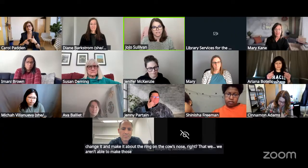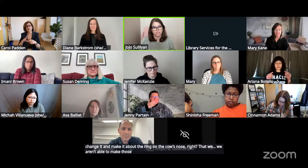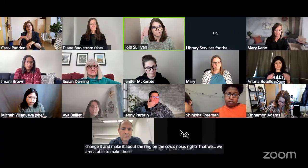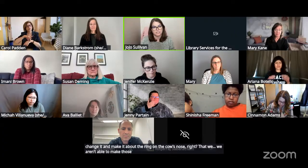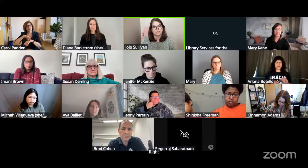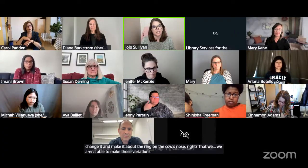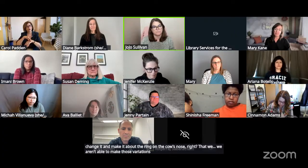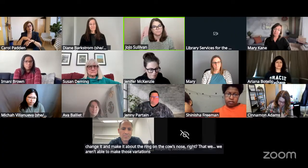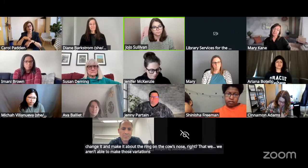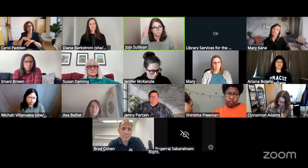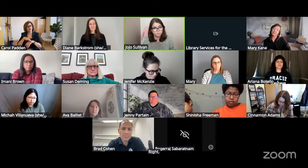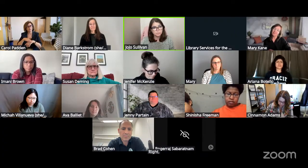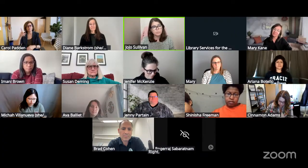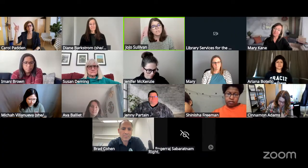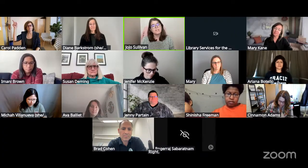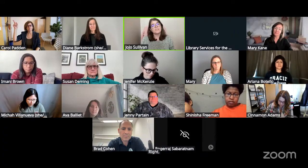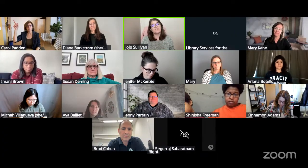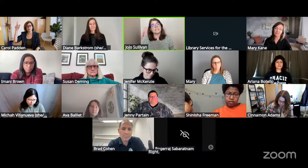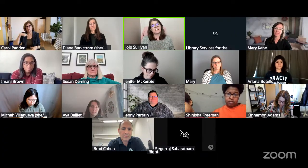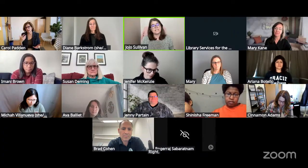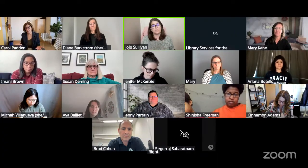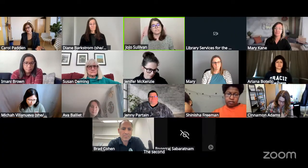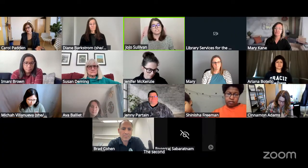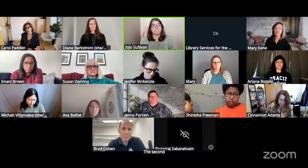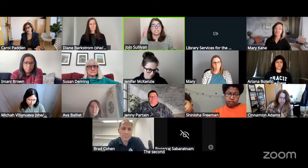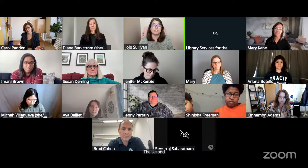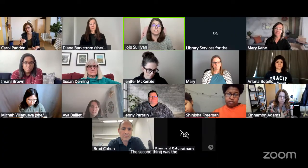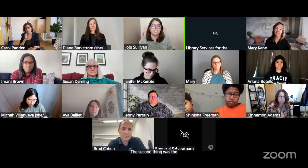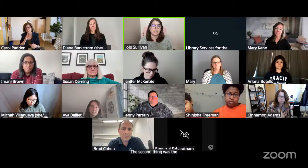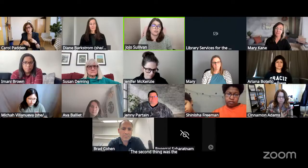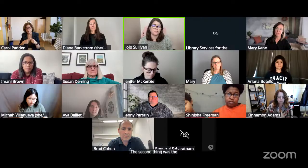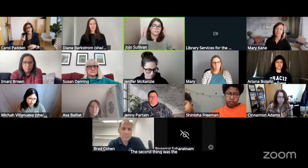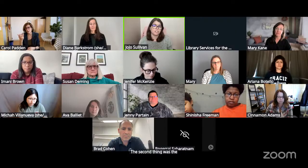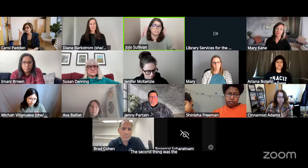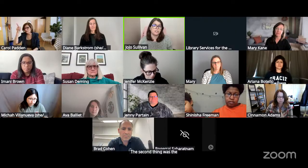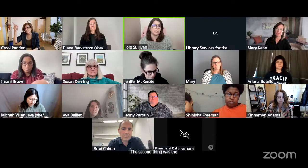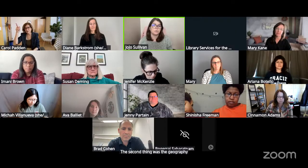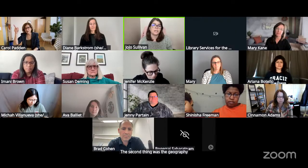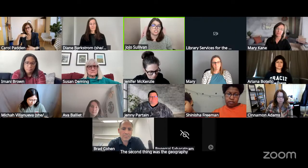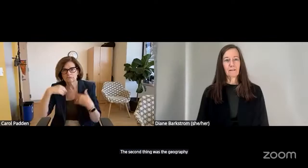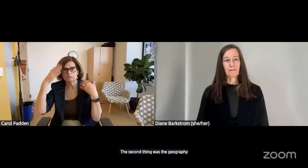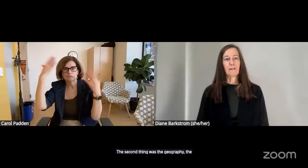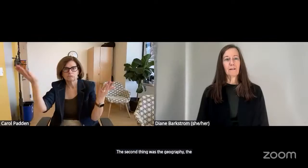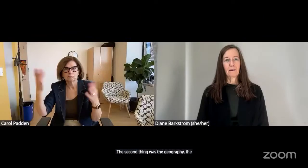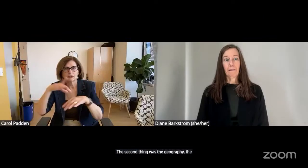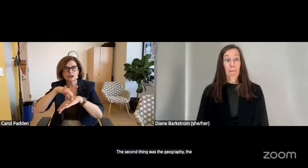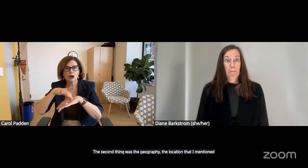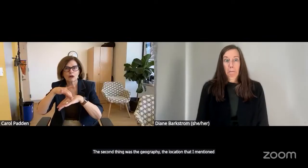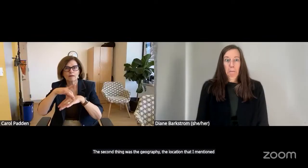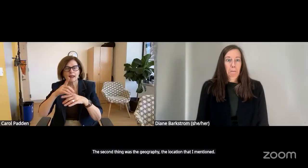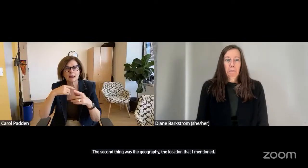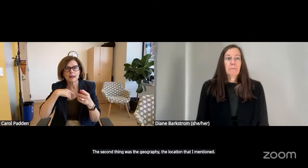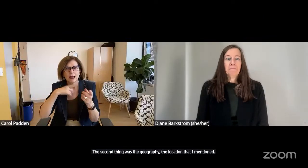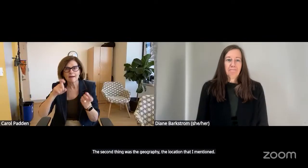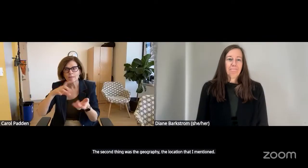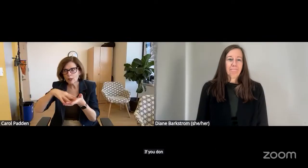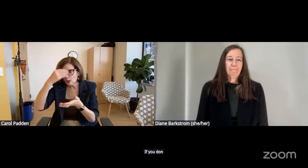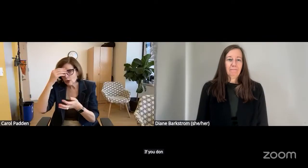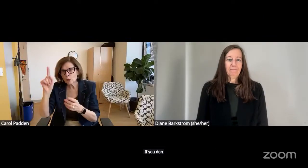variations in sign. The second thing was the geography, the location that I mentioned. If you don't